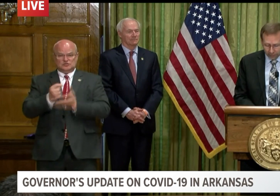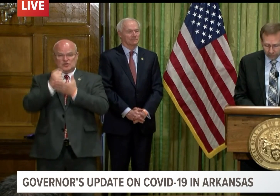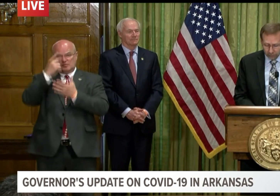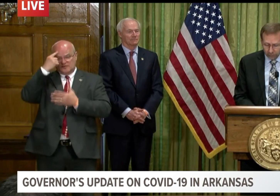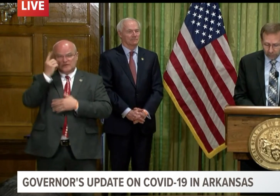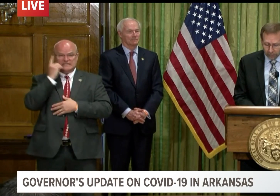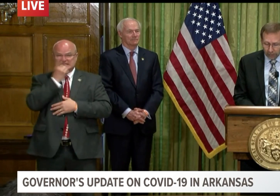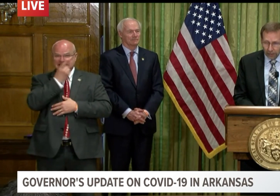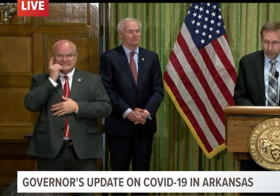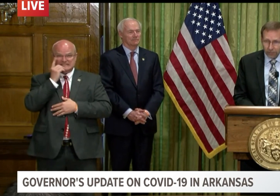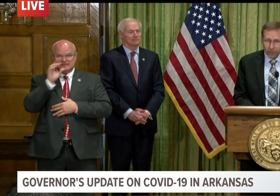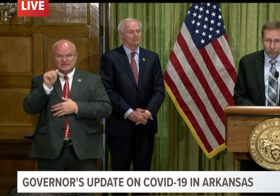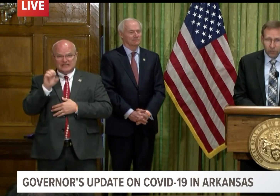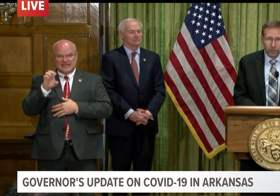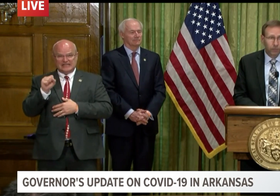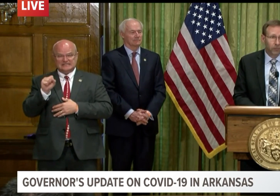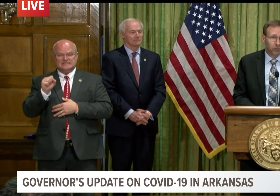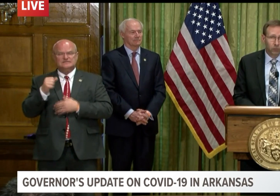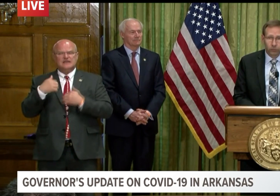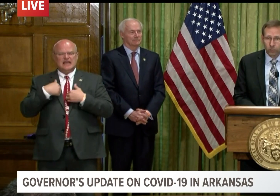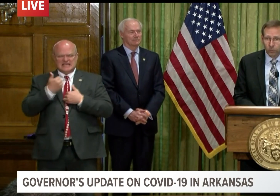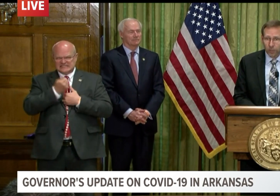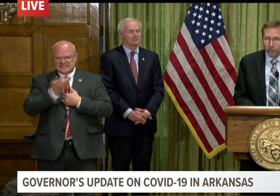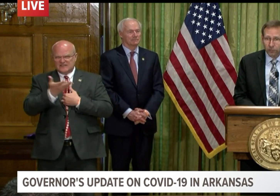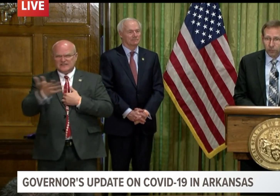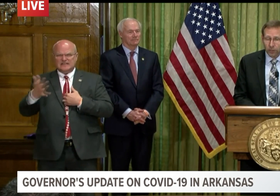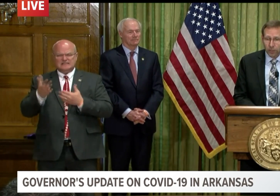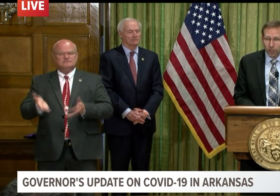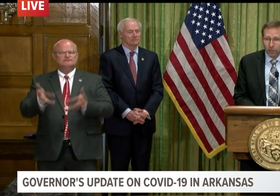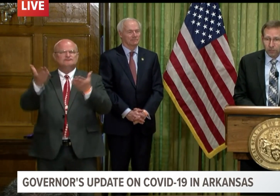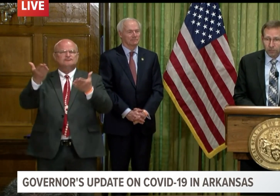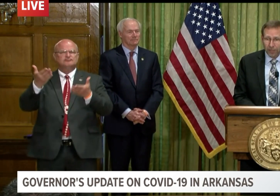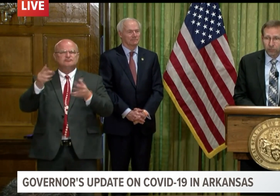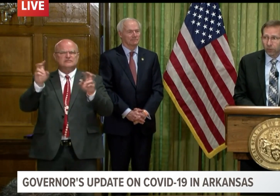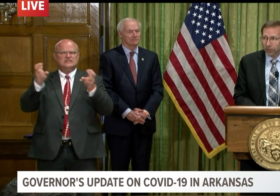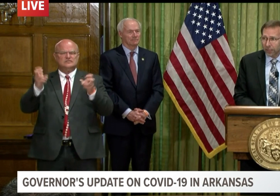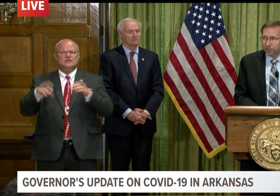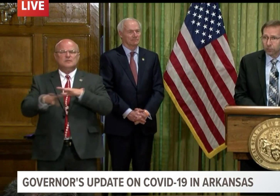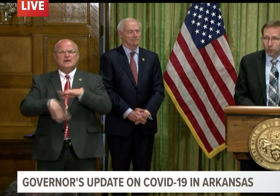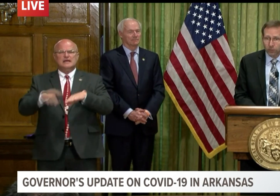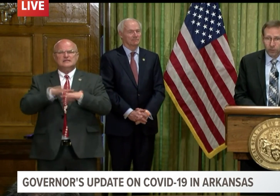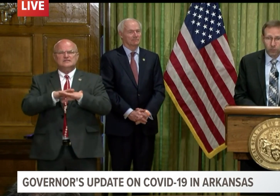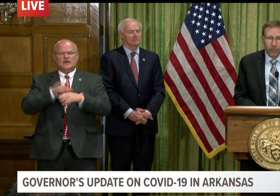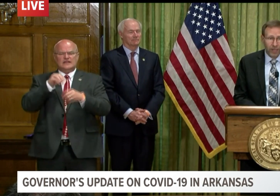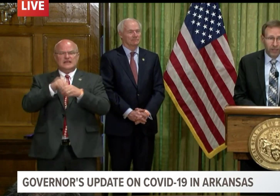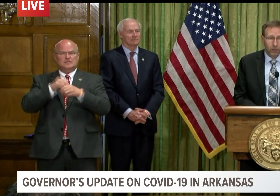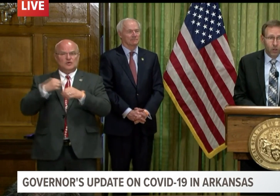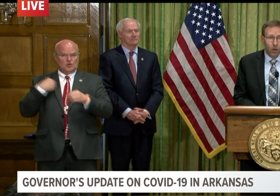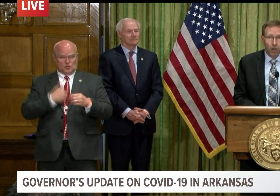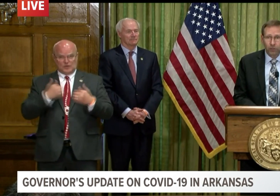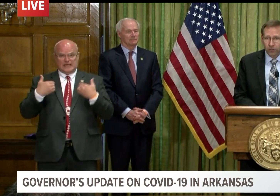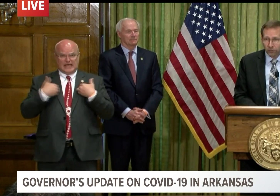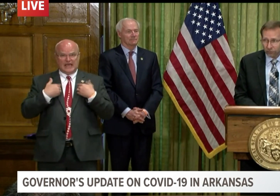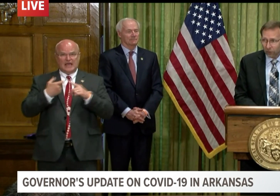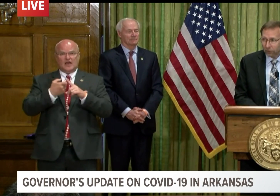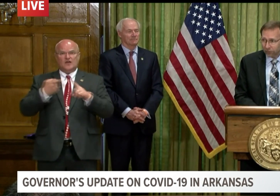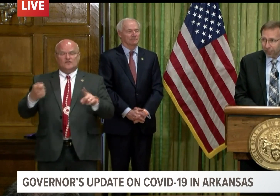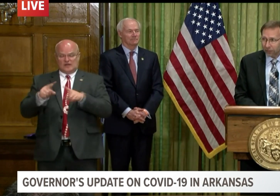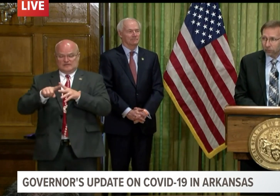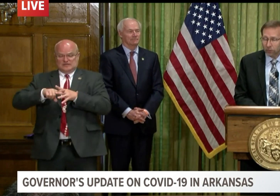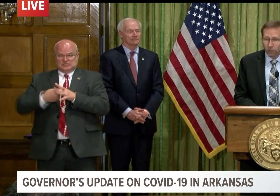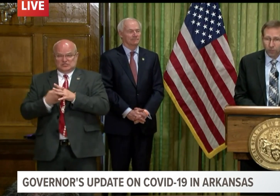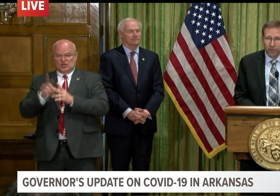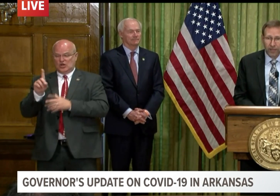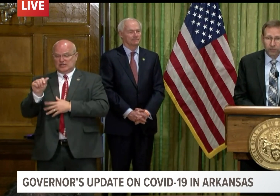dental cases. There were a number of issues that were raised based on the input that we had on the